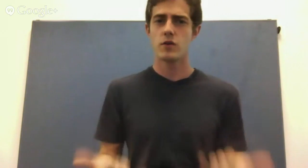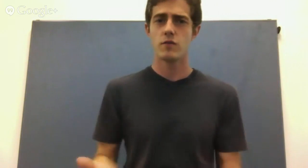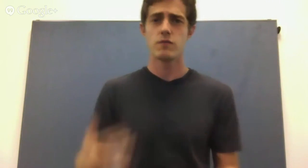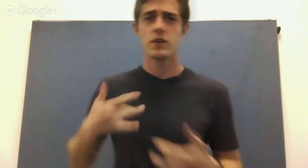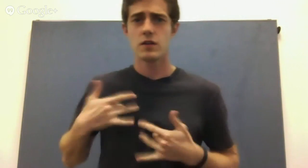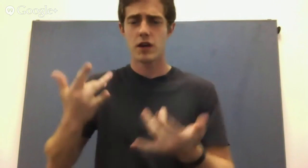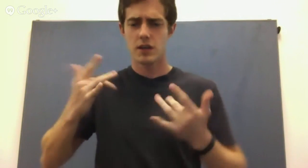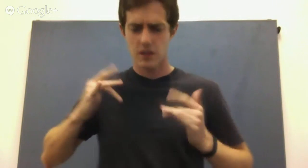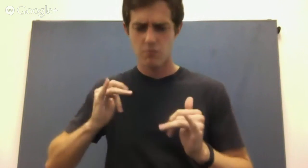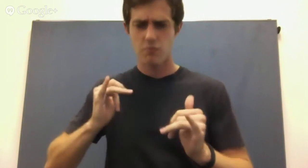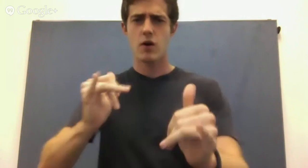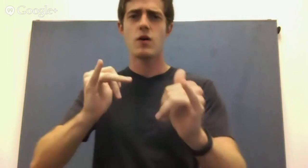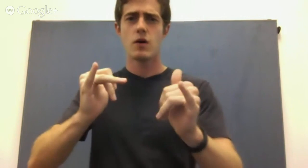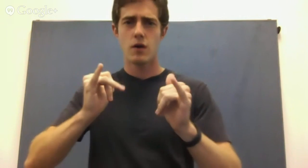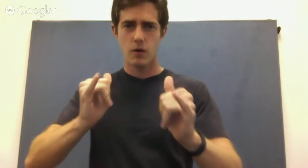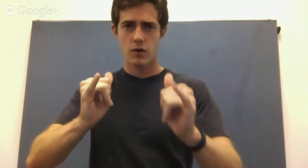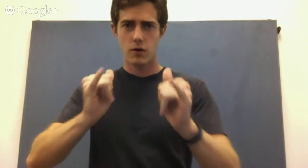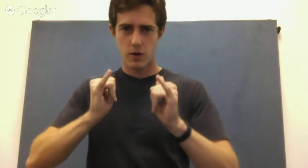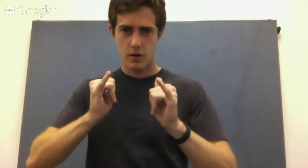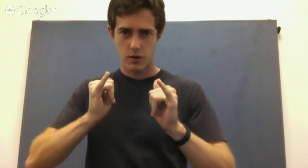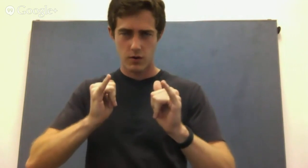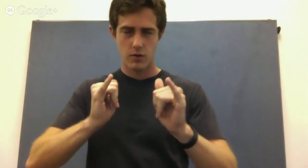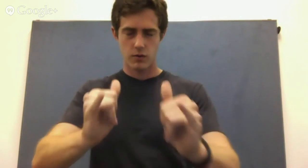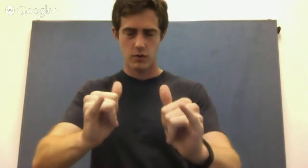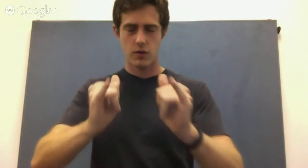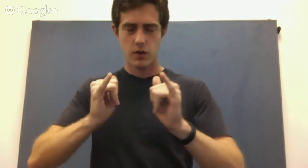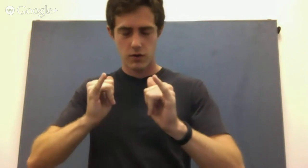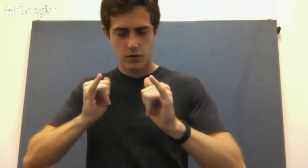feel like emo. Oh,